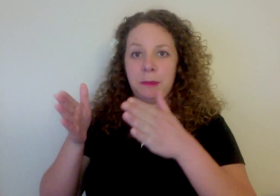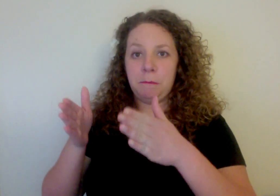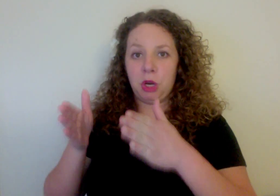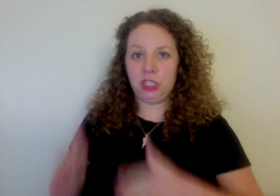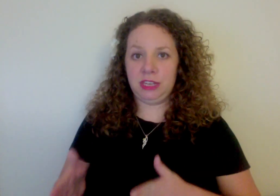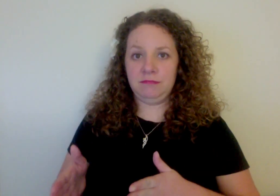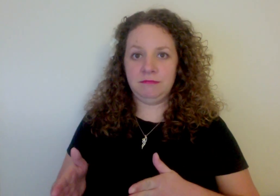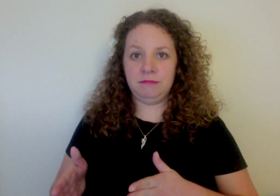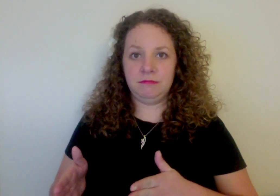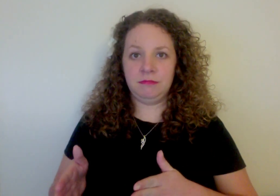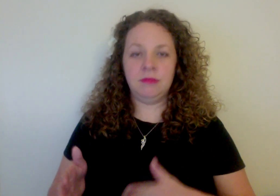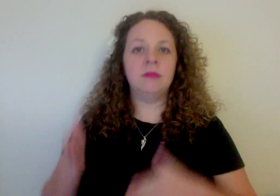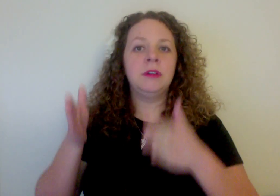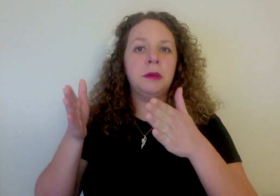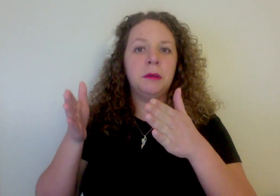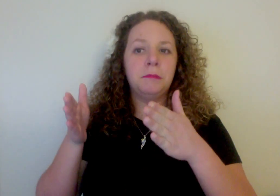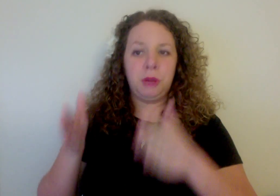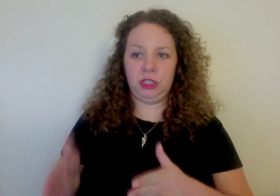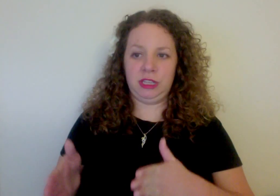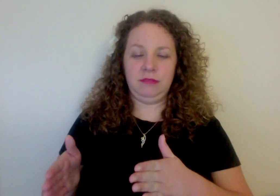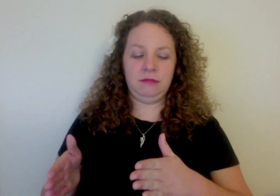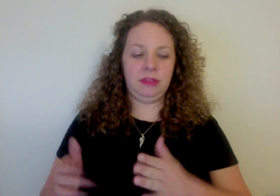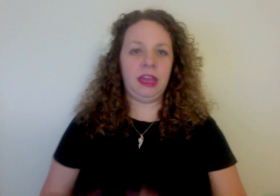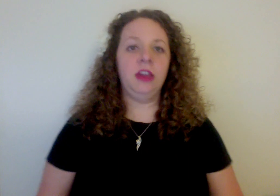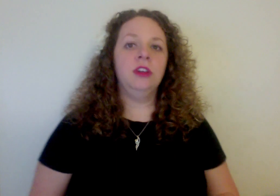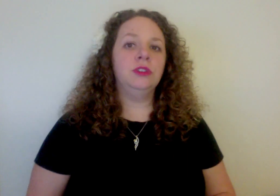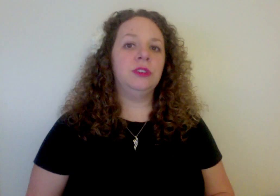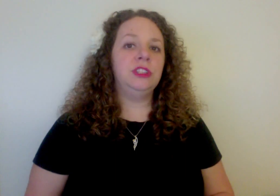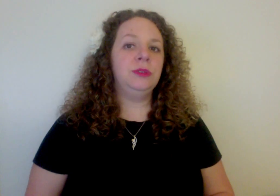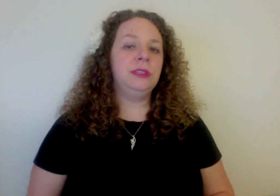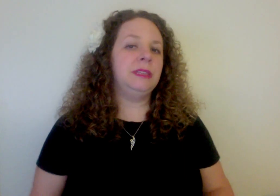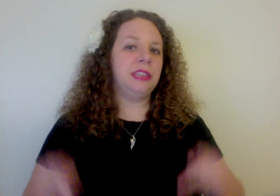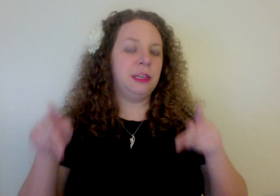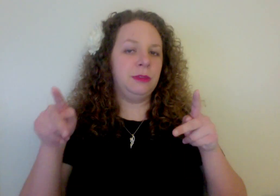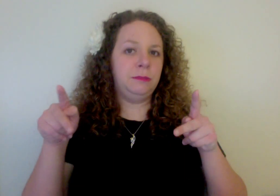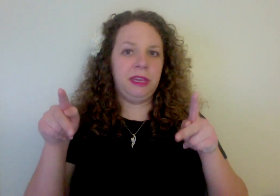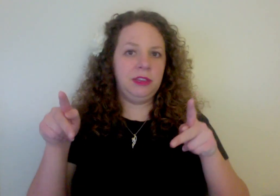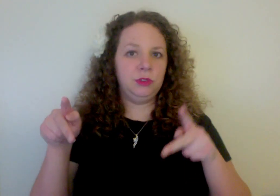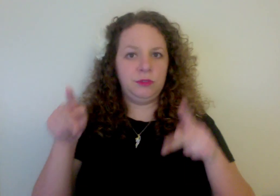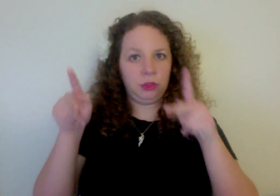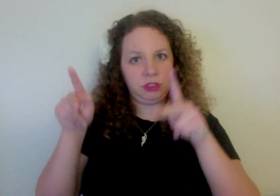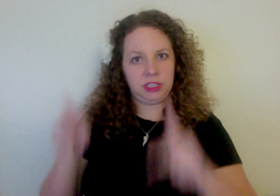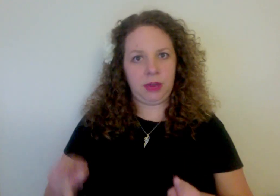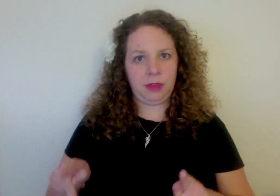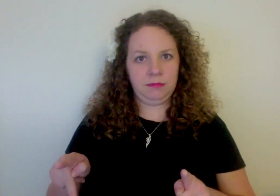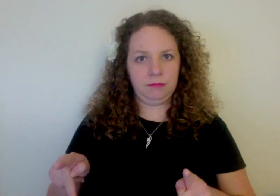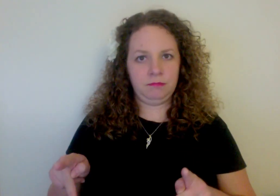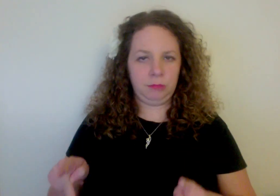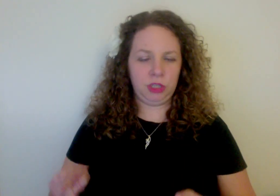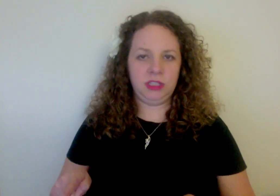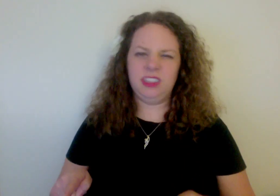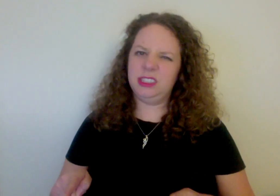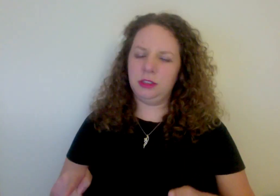person, person, okay? So this used to be signed with P, so if you learned it that way, person, it's still